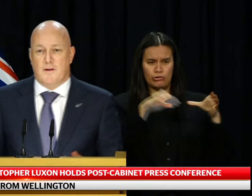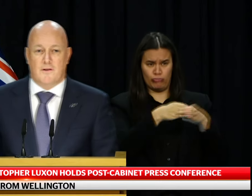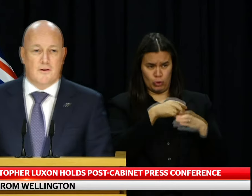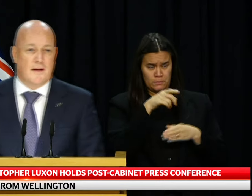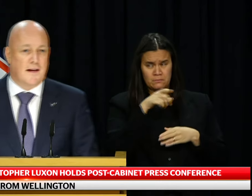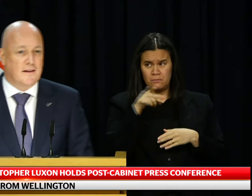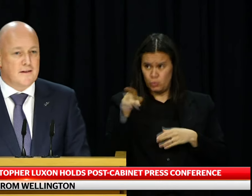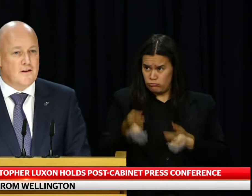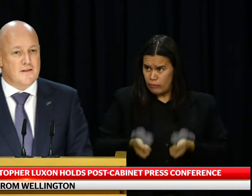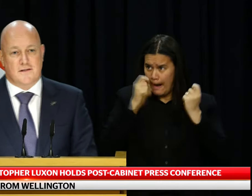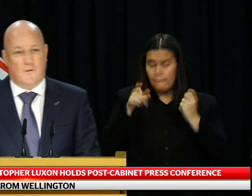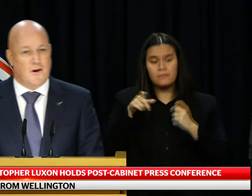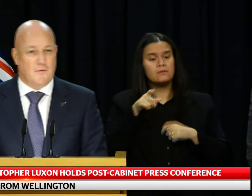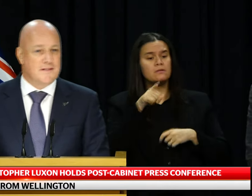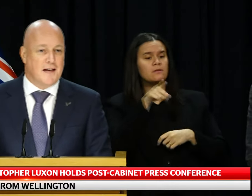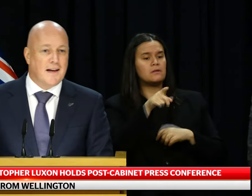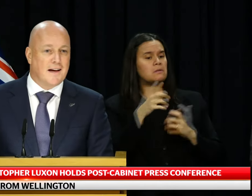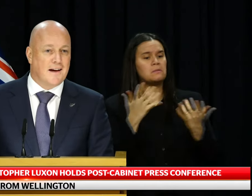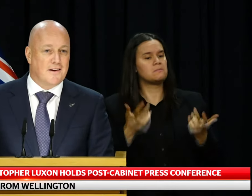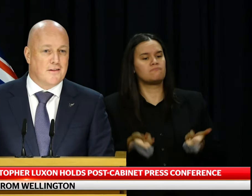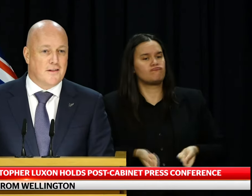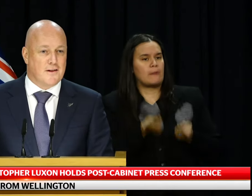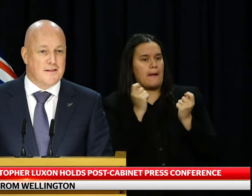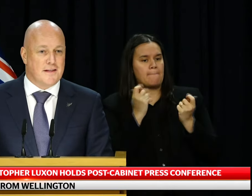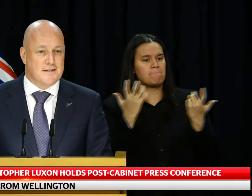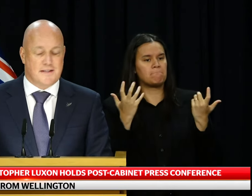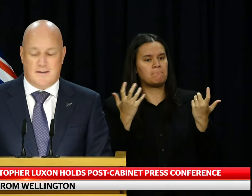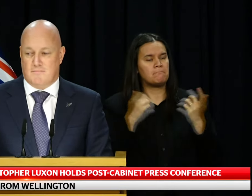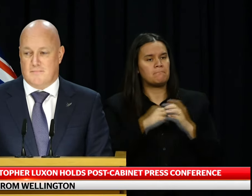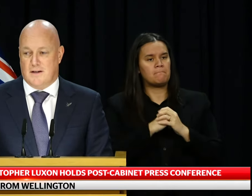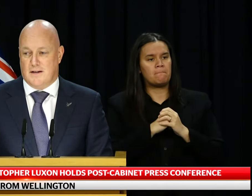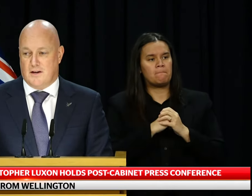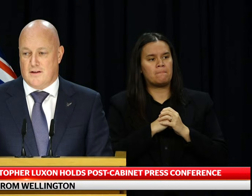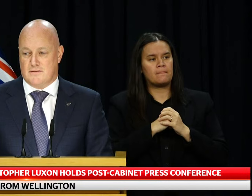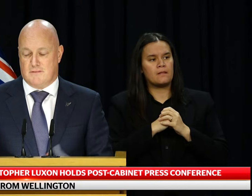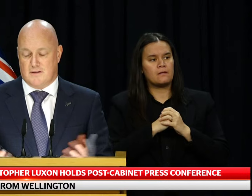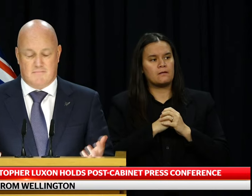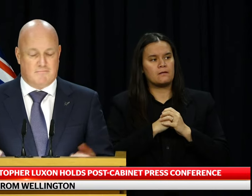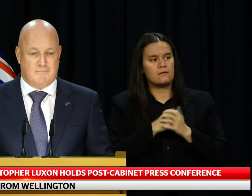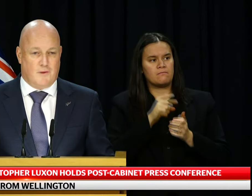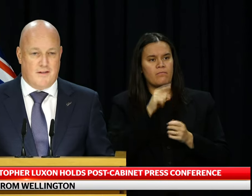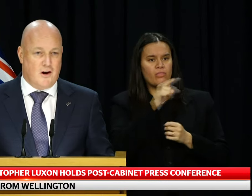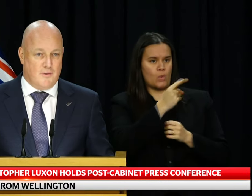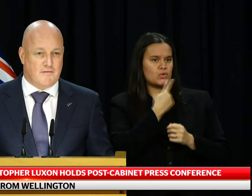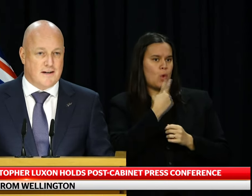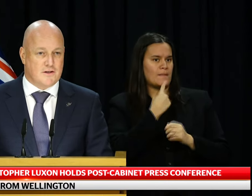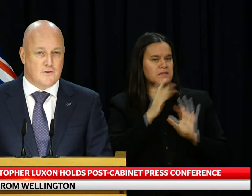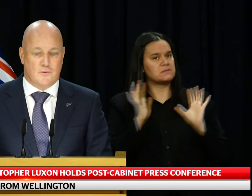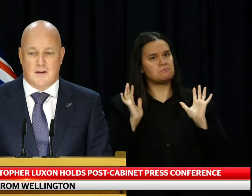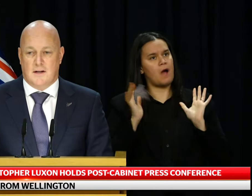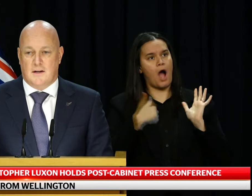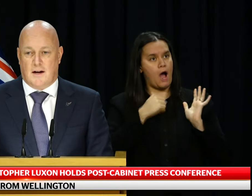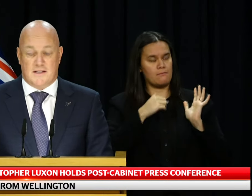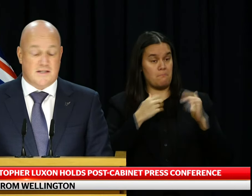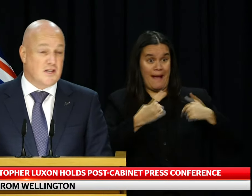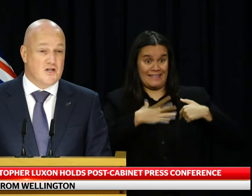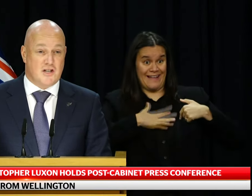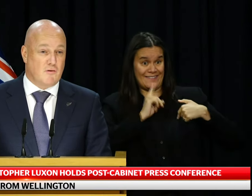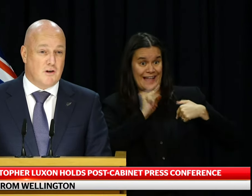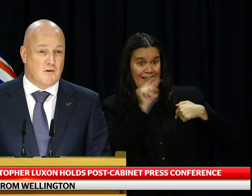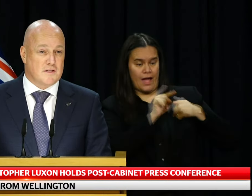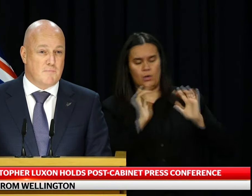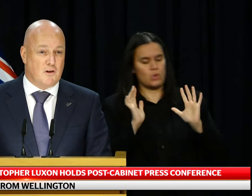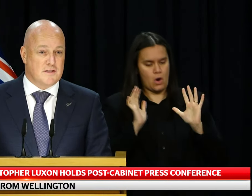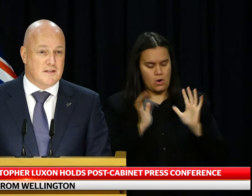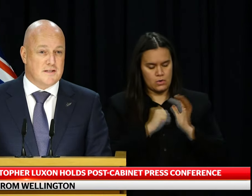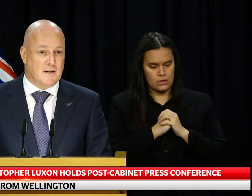from my point of view, they're not. That's not what I would say. I don't think those aren't the way that I would phrase it at all. I just think in